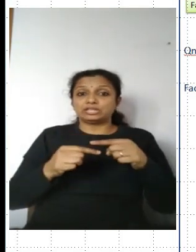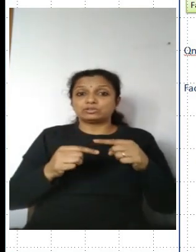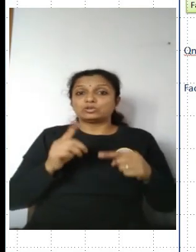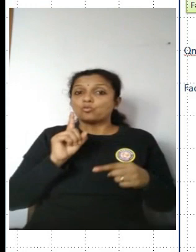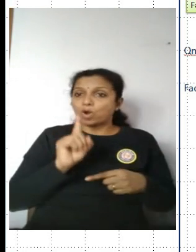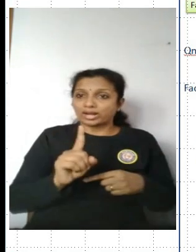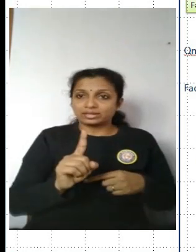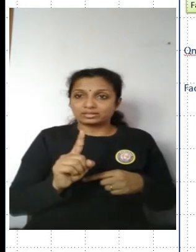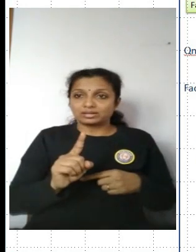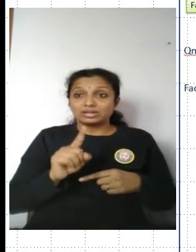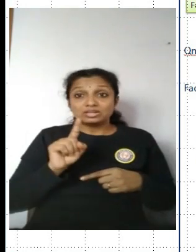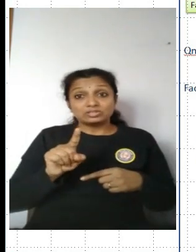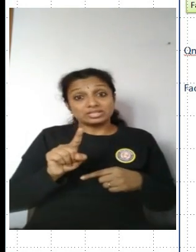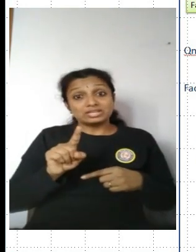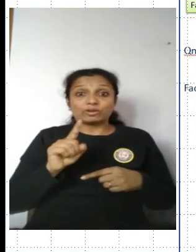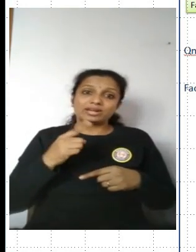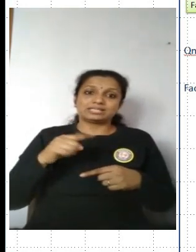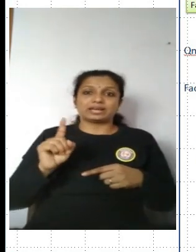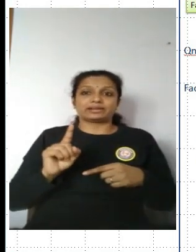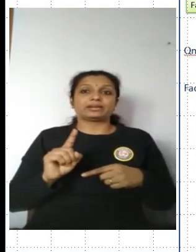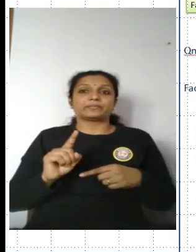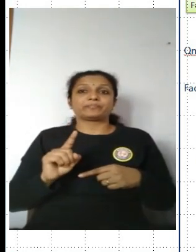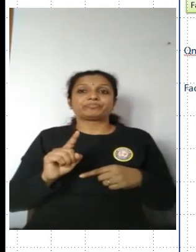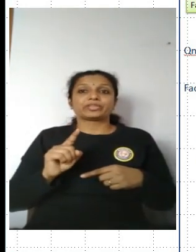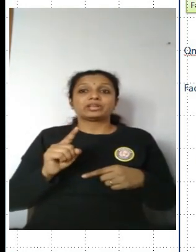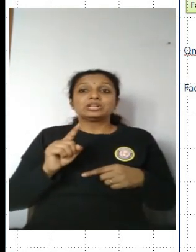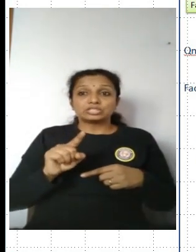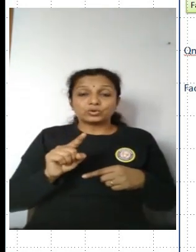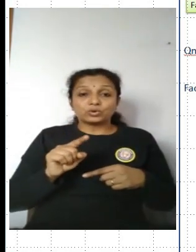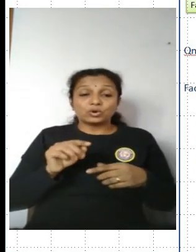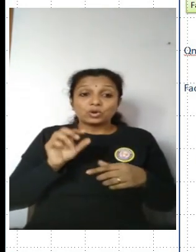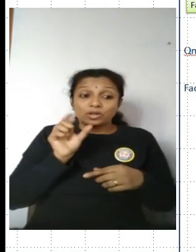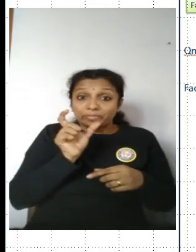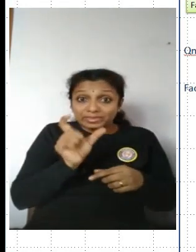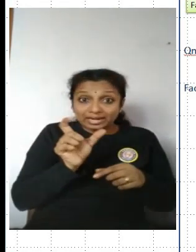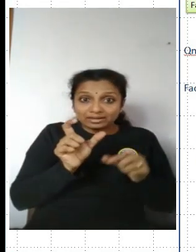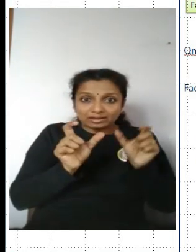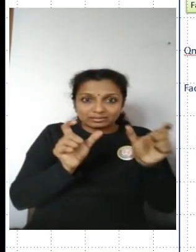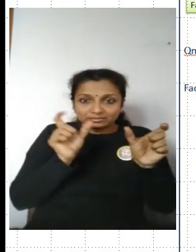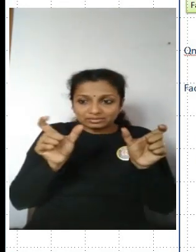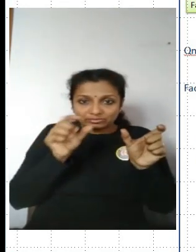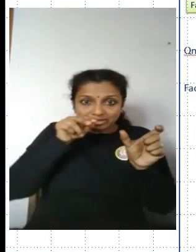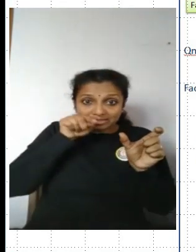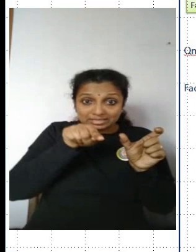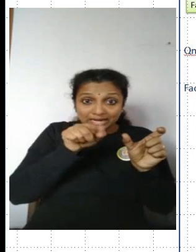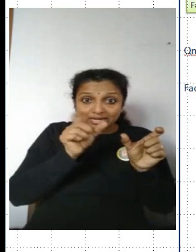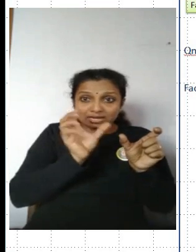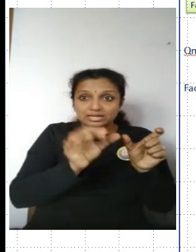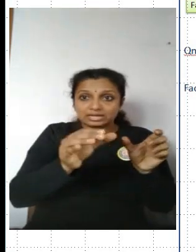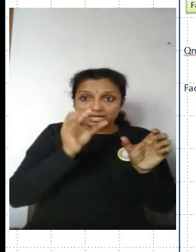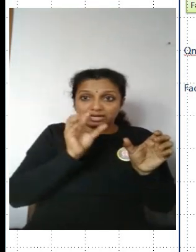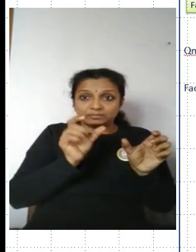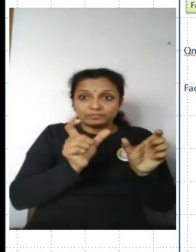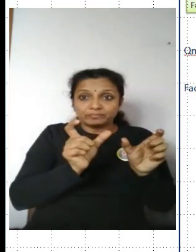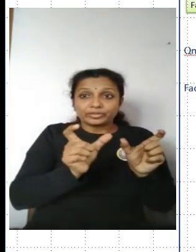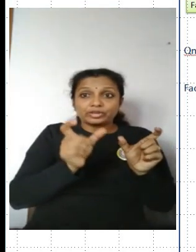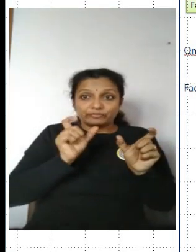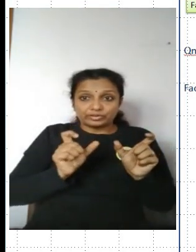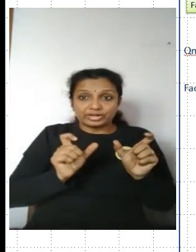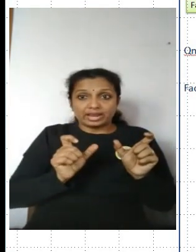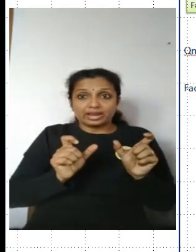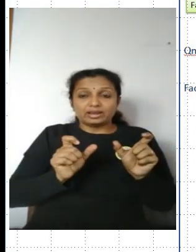Because 4 plus 3 is 7, so that is not possible. 4 minus 3 is equal to 1. So this is